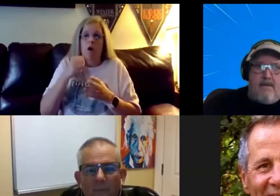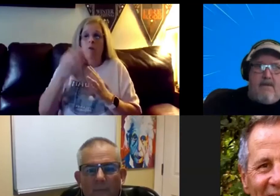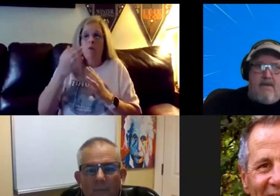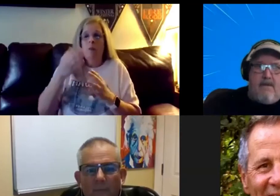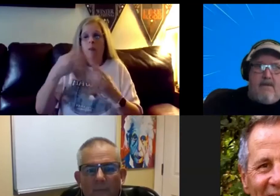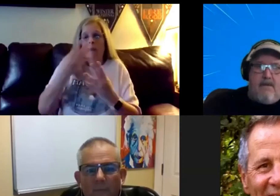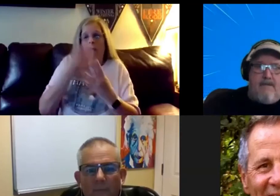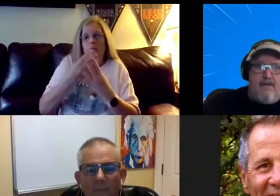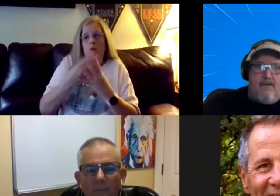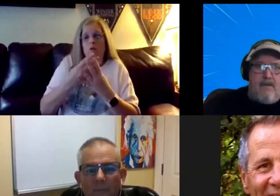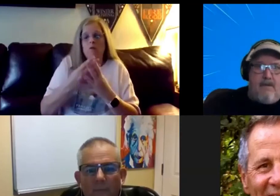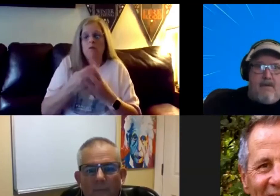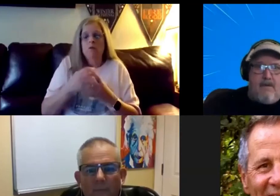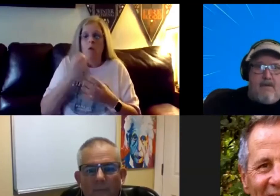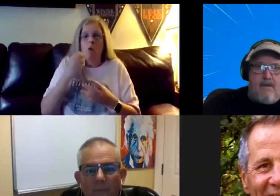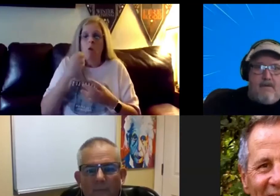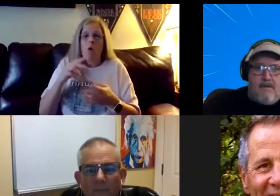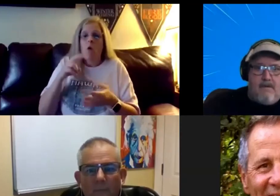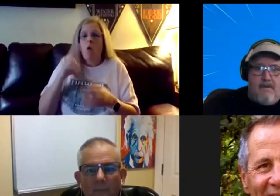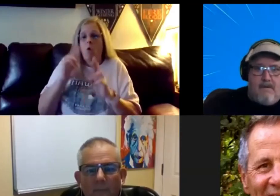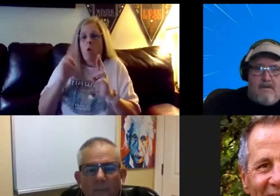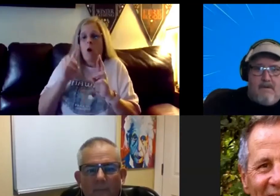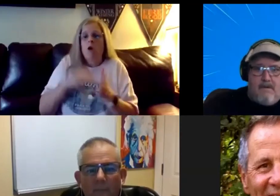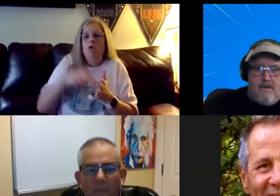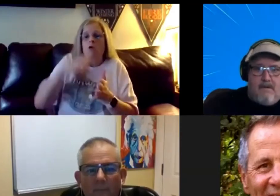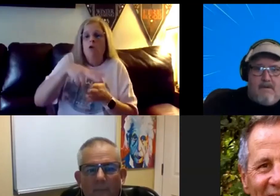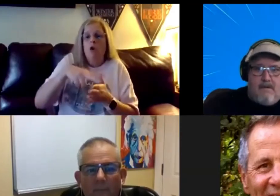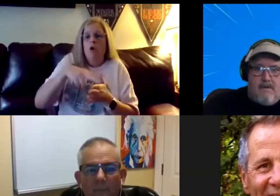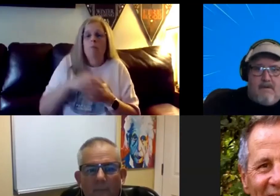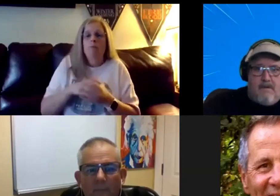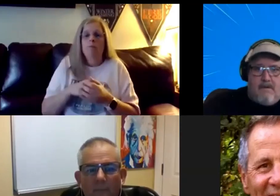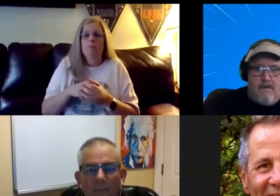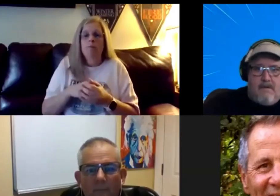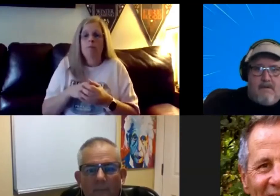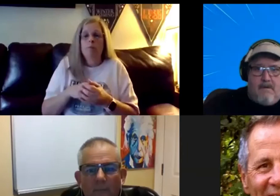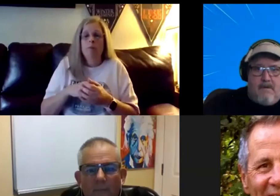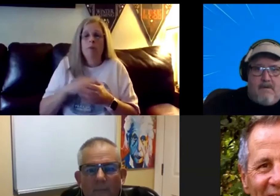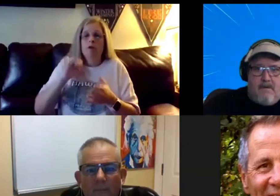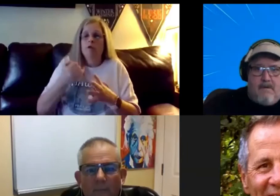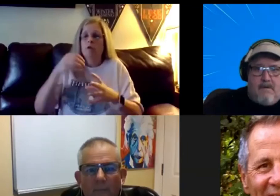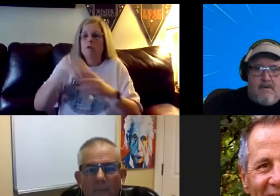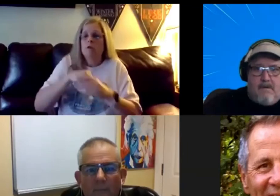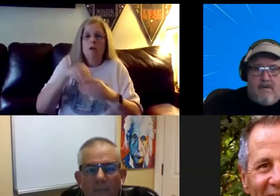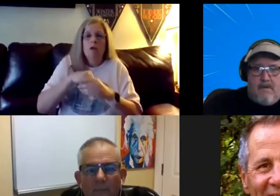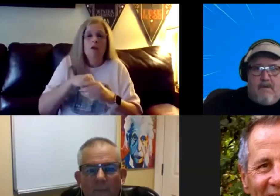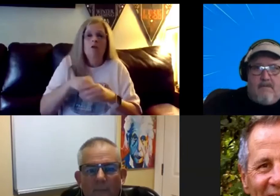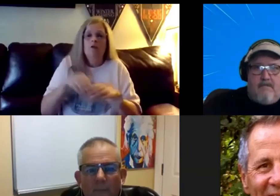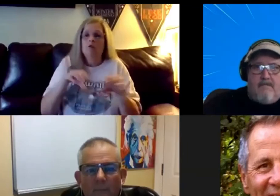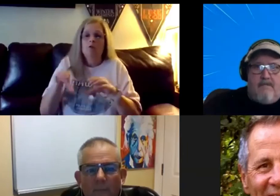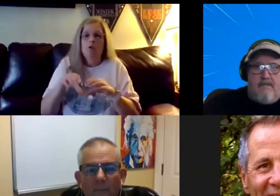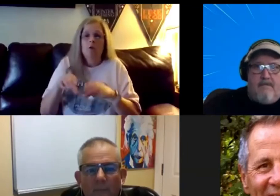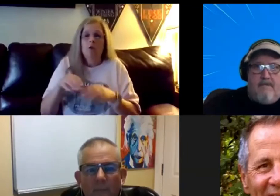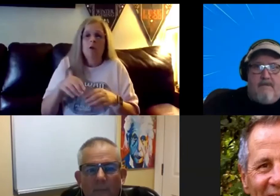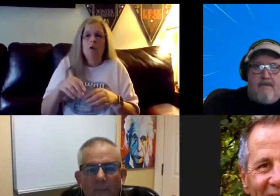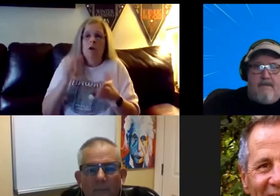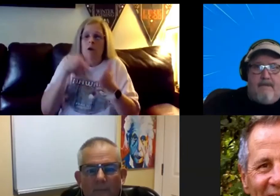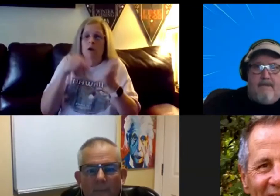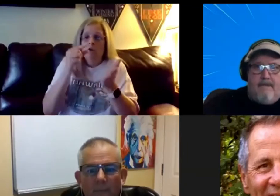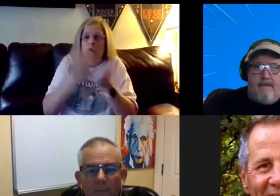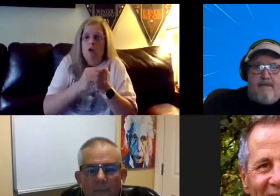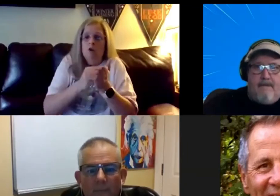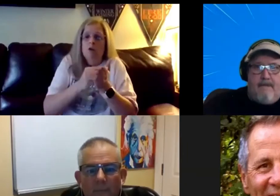just ready to jump, either way, you know, just the main thing is that you just get in, do it. It's guaranteed.